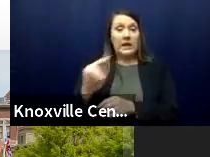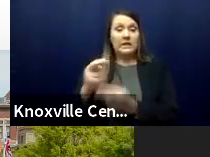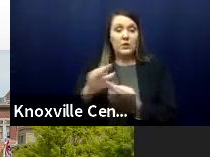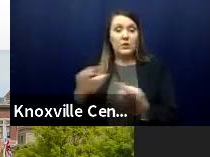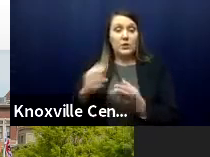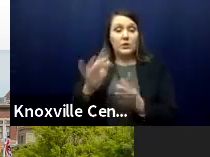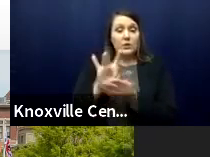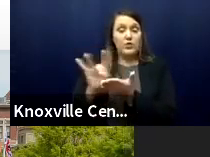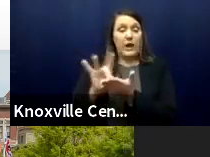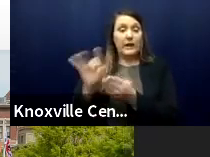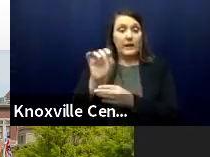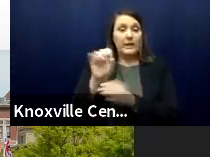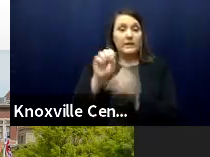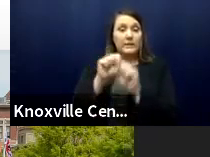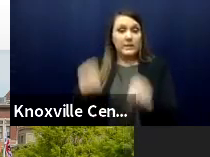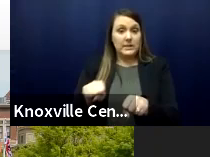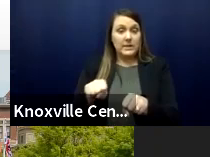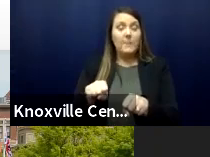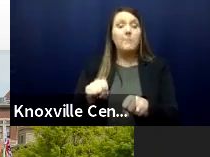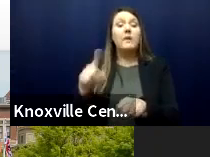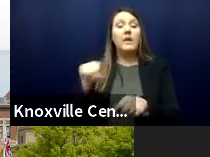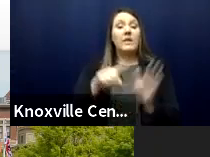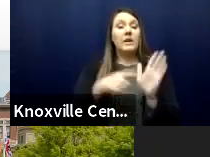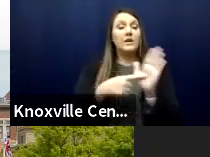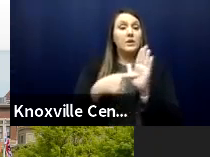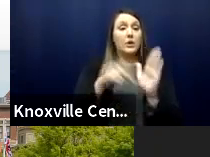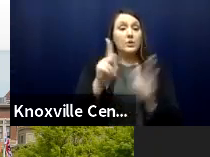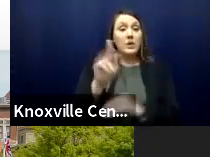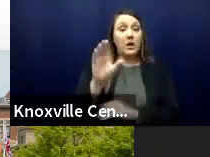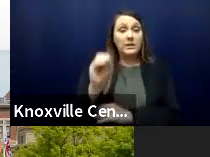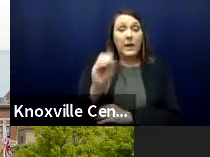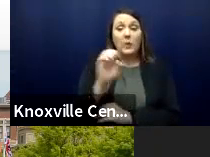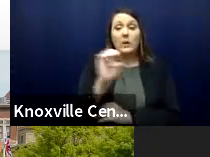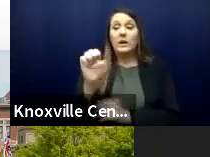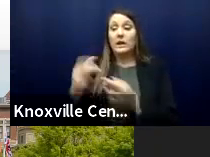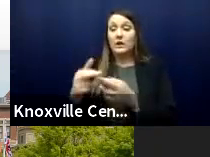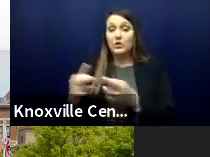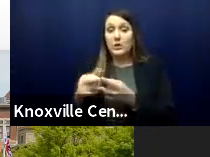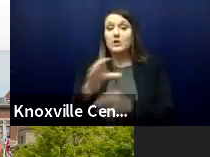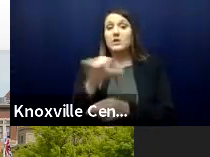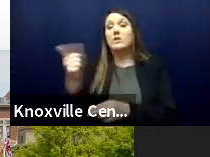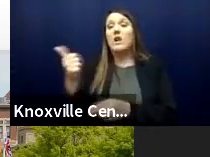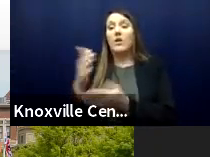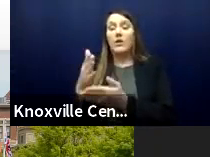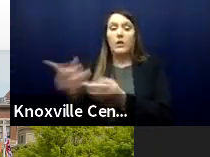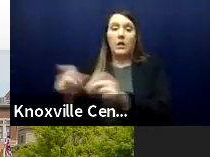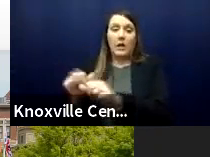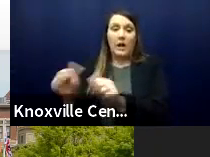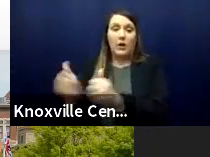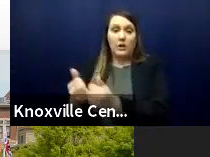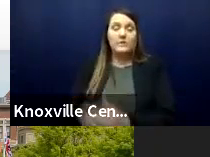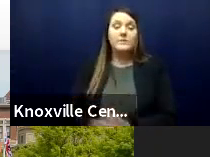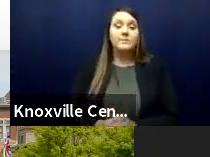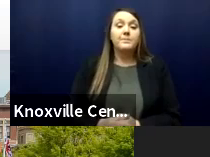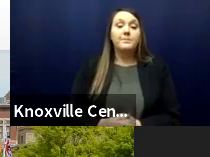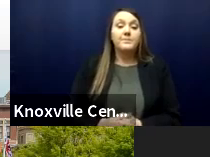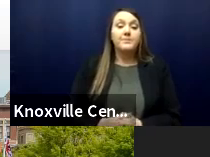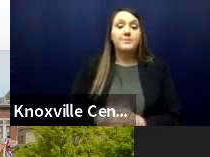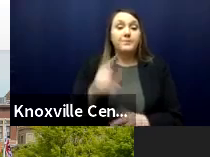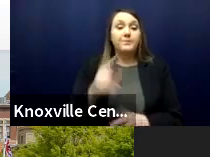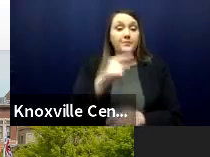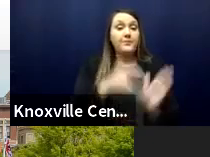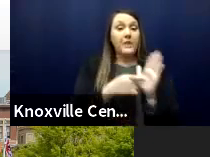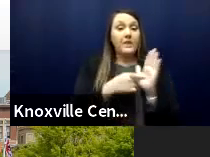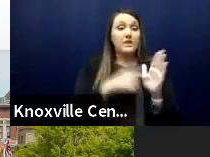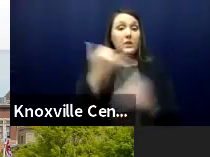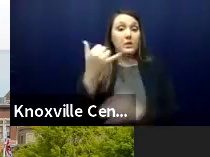or HERTS, and may reflect Knox County, the East Region, or patients from other jurisdictions. For this benchmark, the traffic light